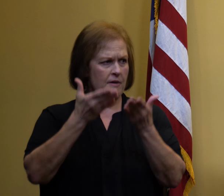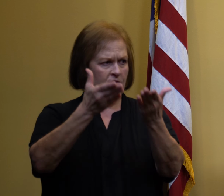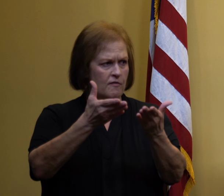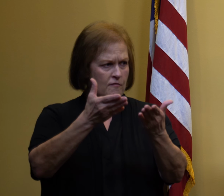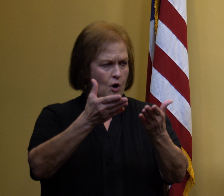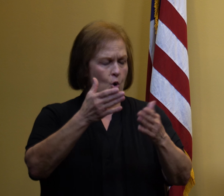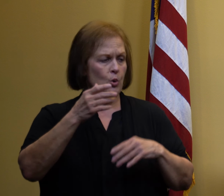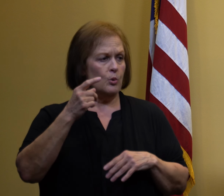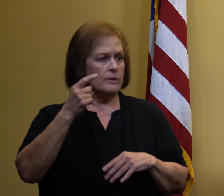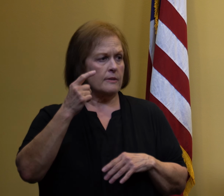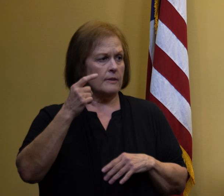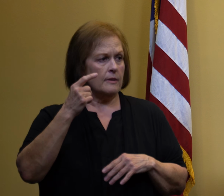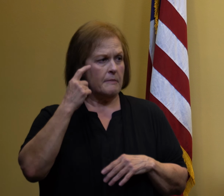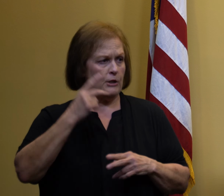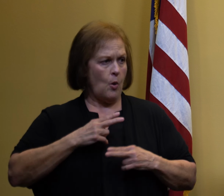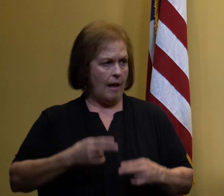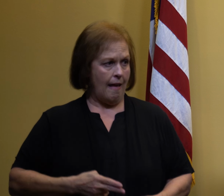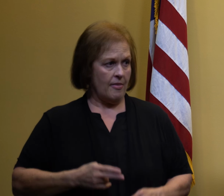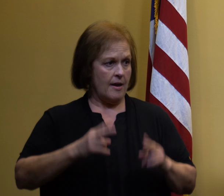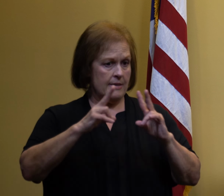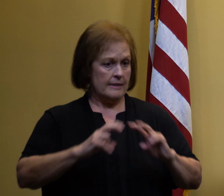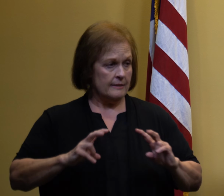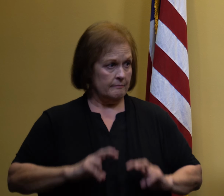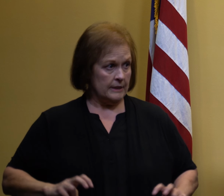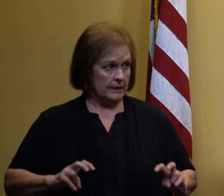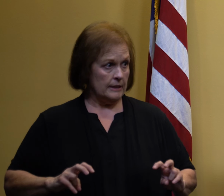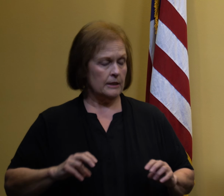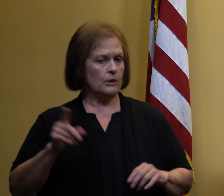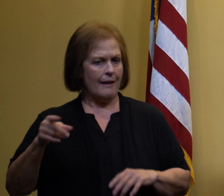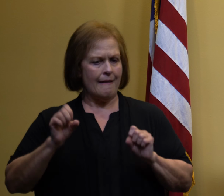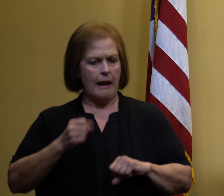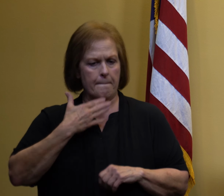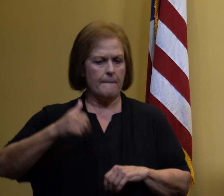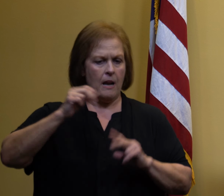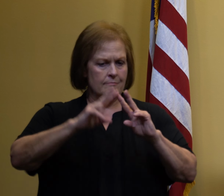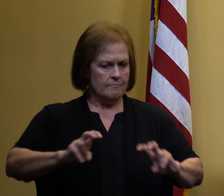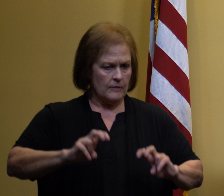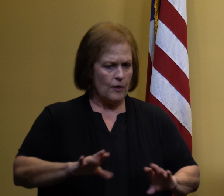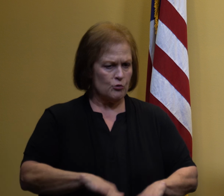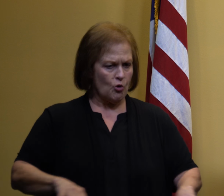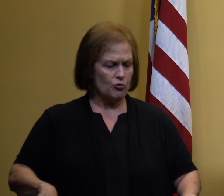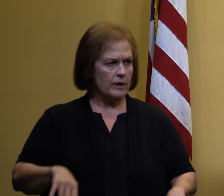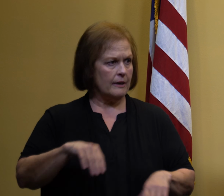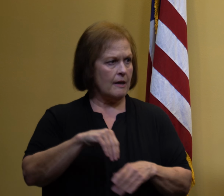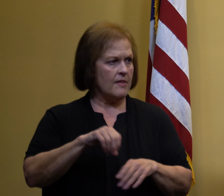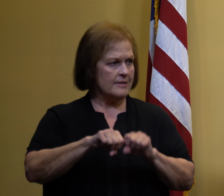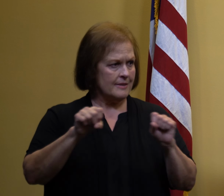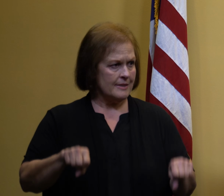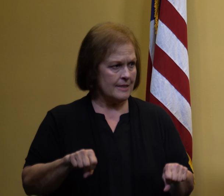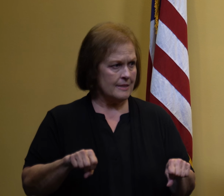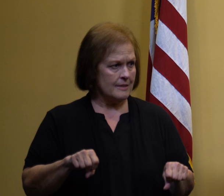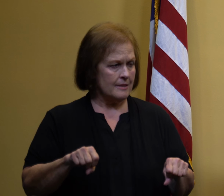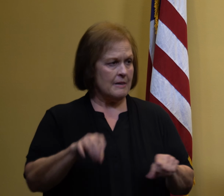health assessment center from the city so they can better, assess some of the kids that are going through the system when it first